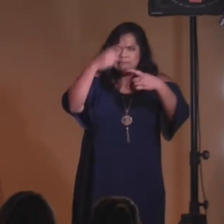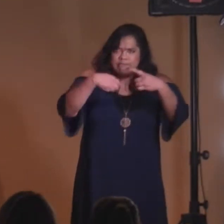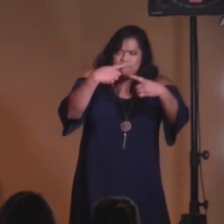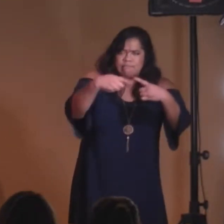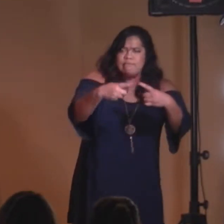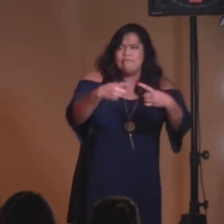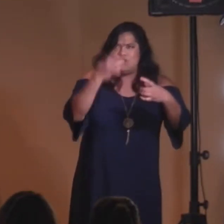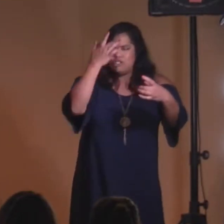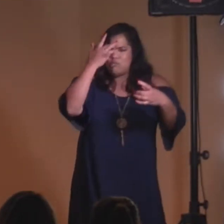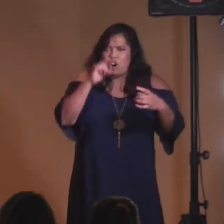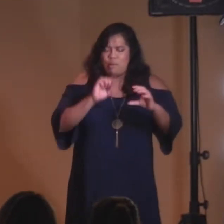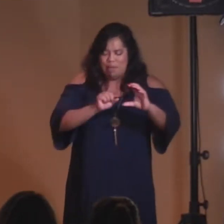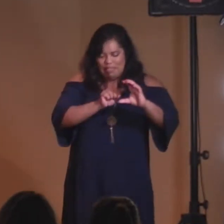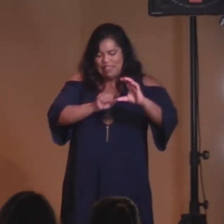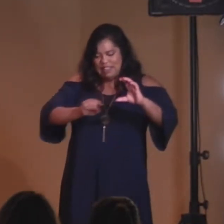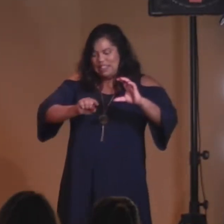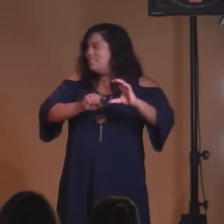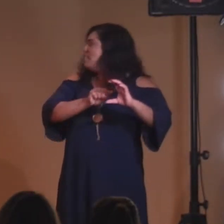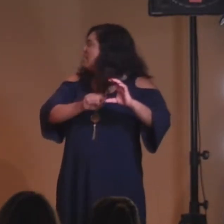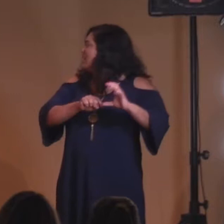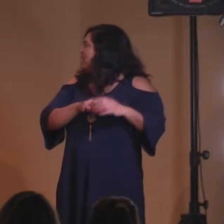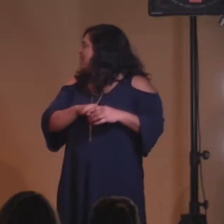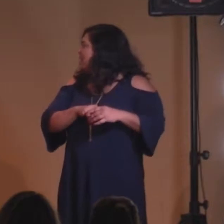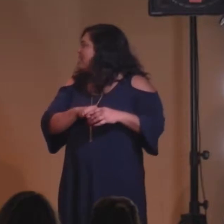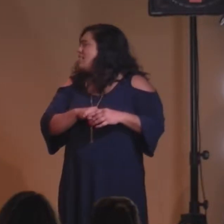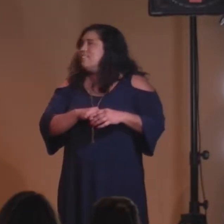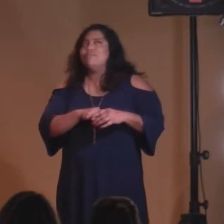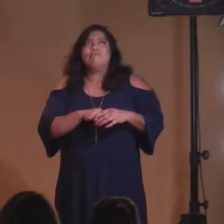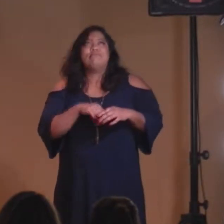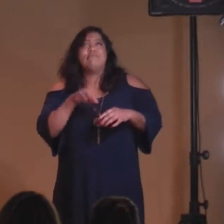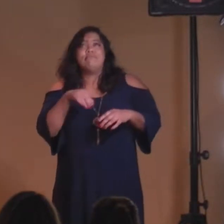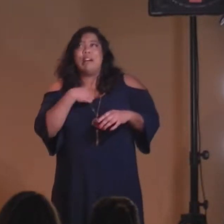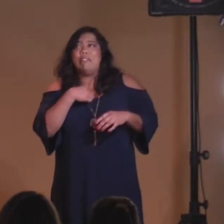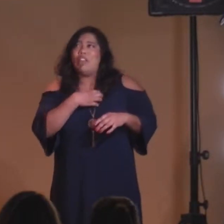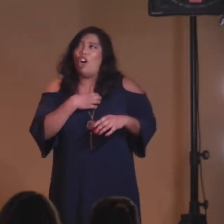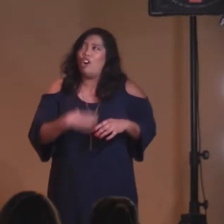part versus the part down here that was like, I'm hungry.